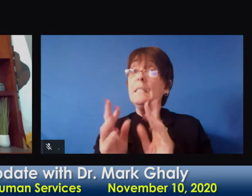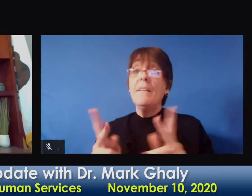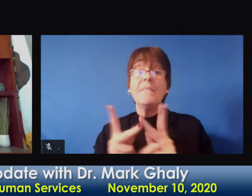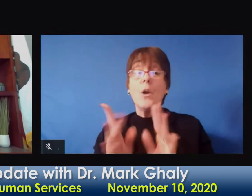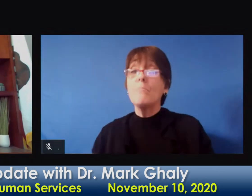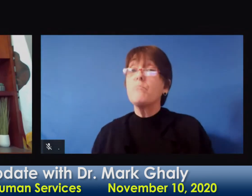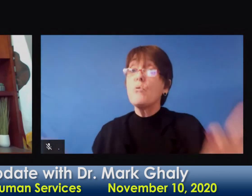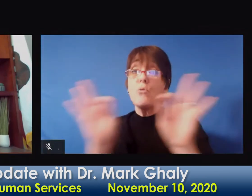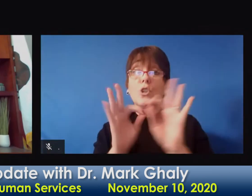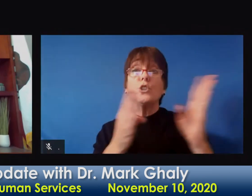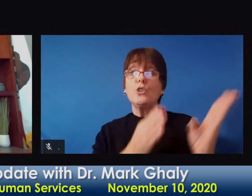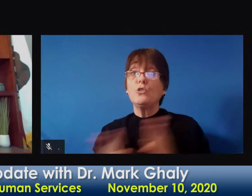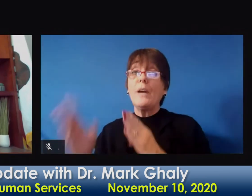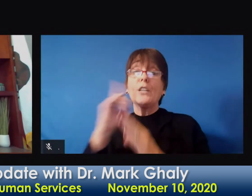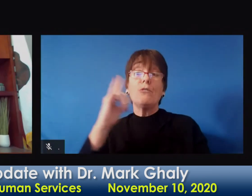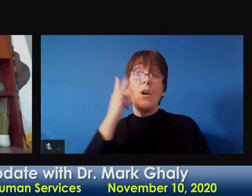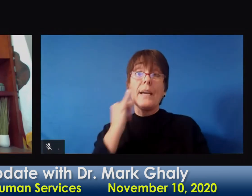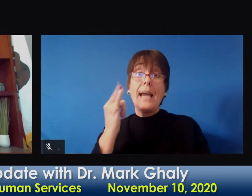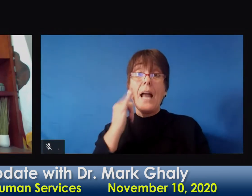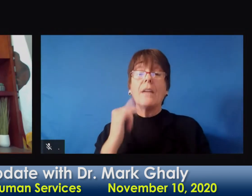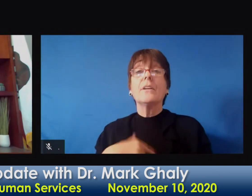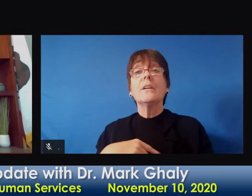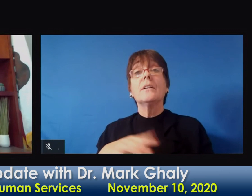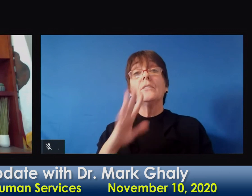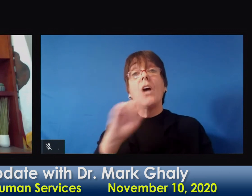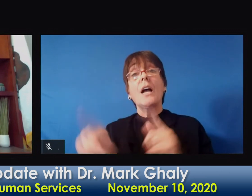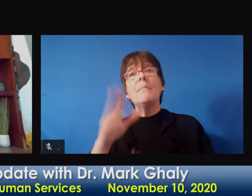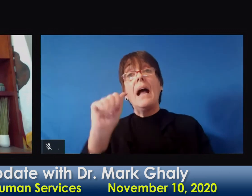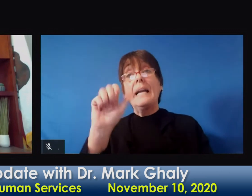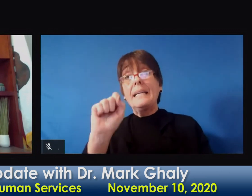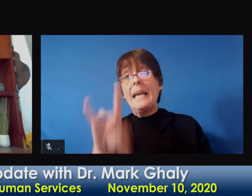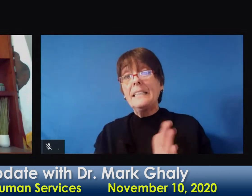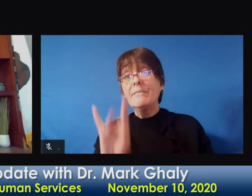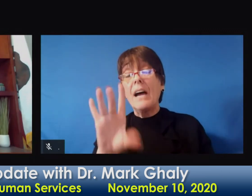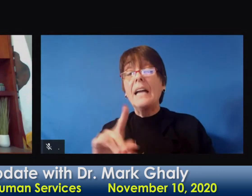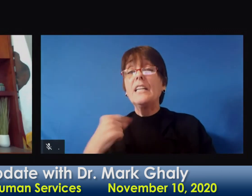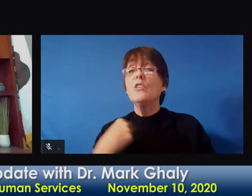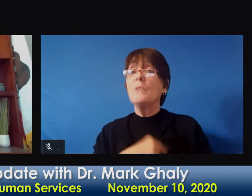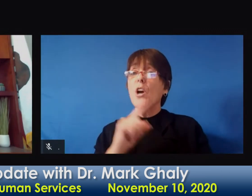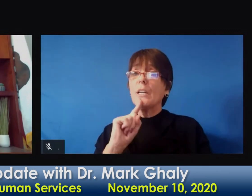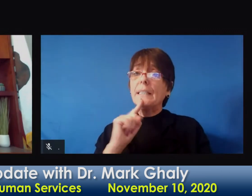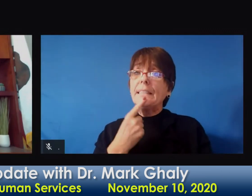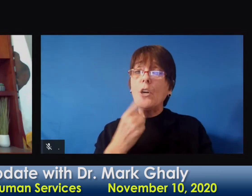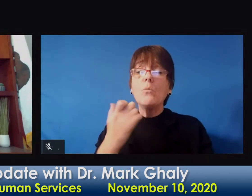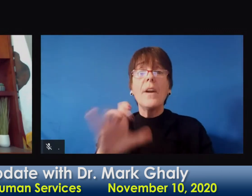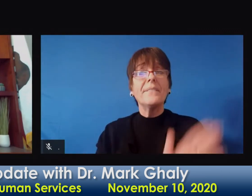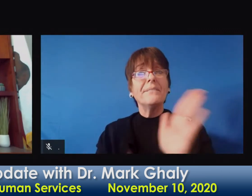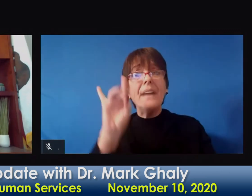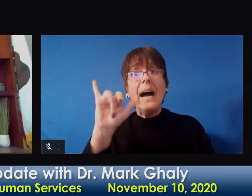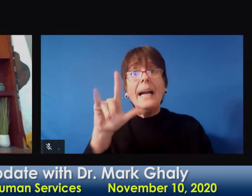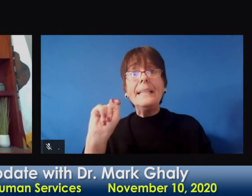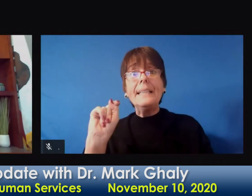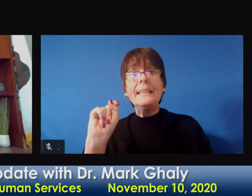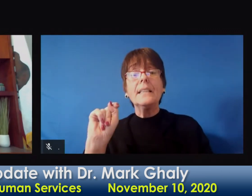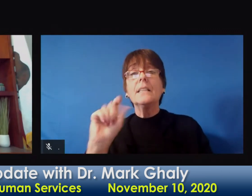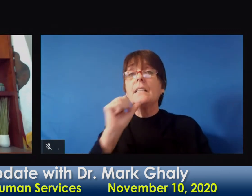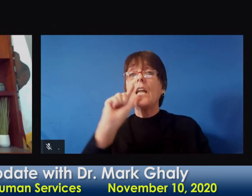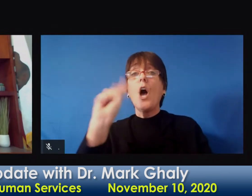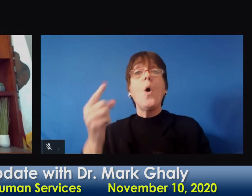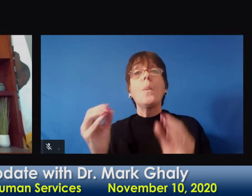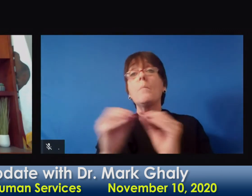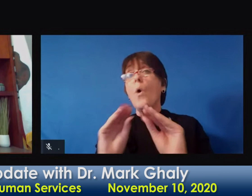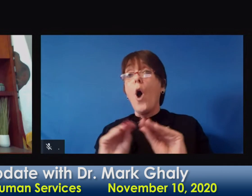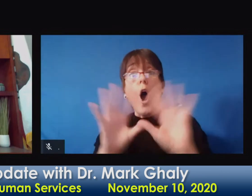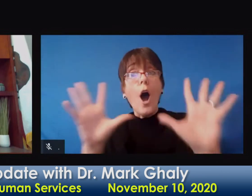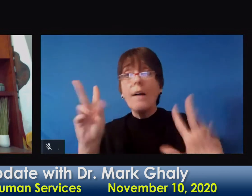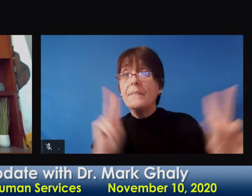California. We talk about case finding. We are serious about that. We want to find the cases, not just the more obvious